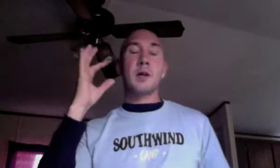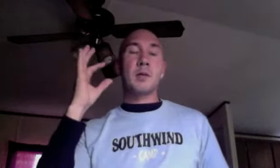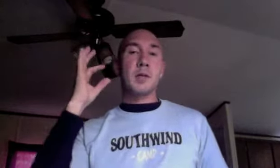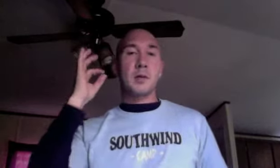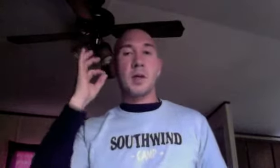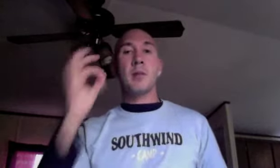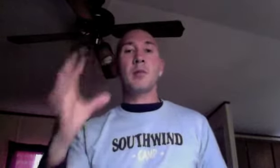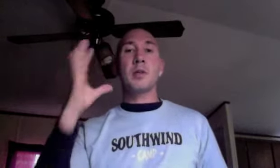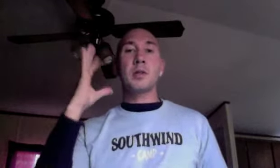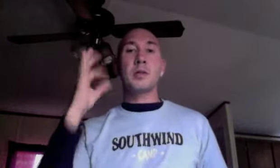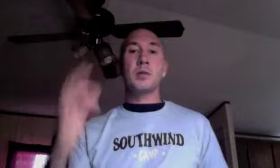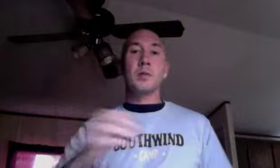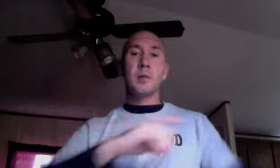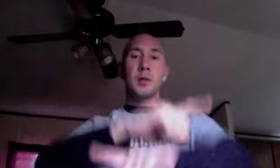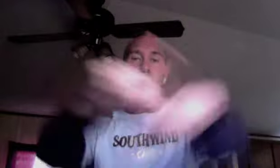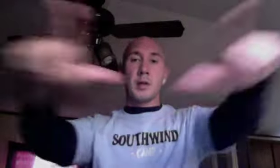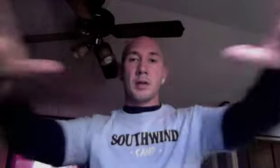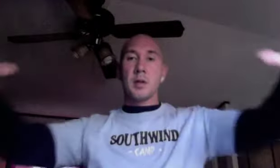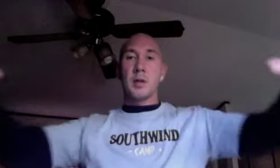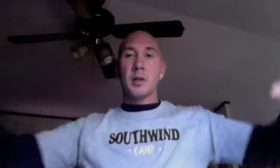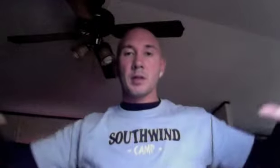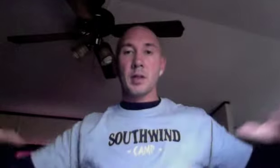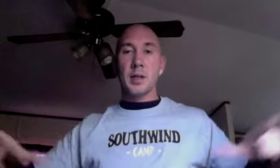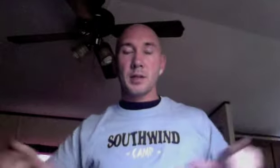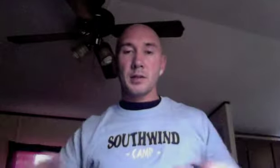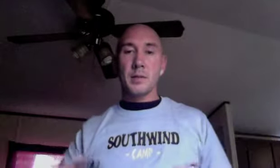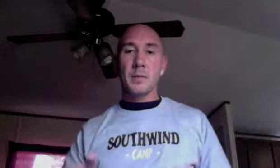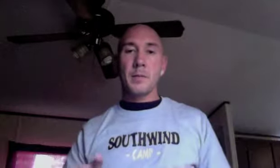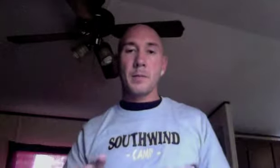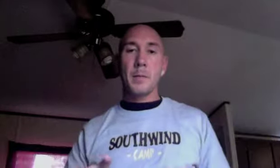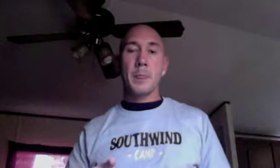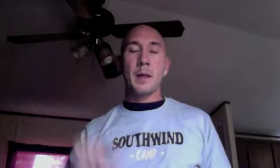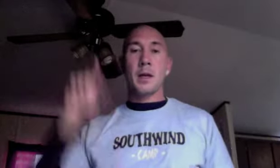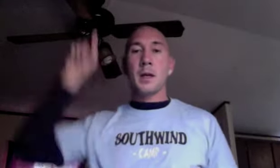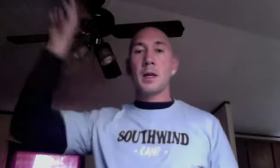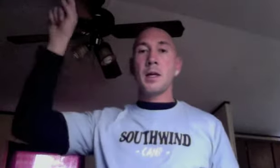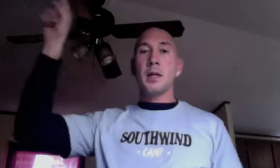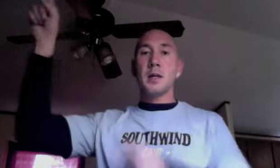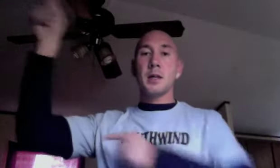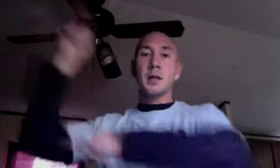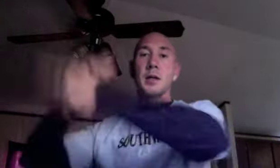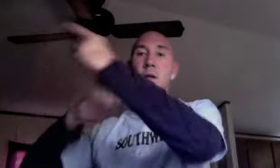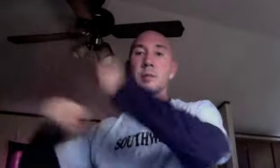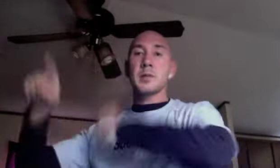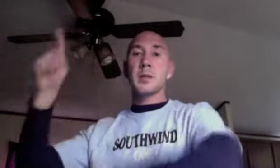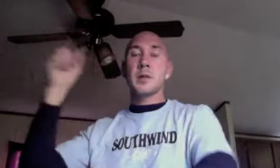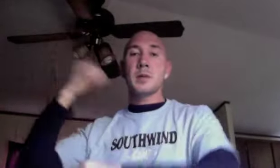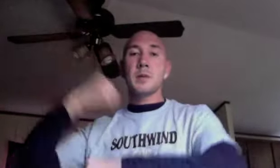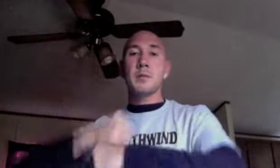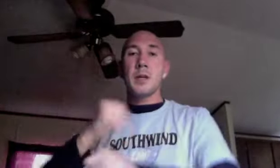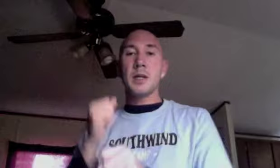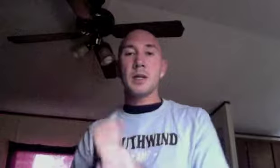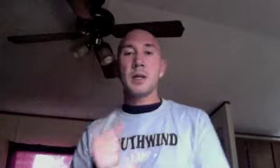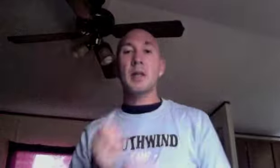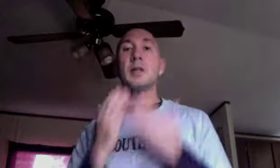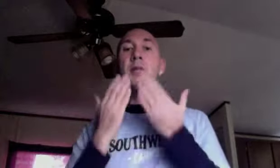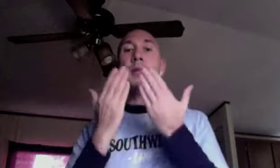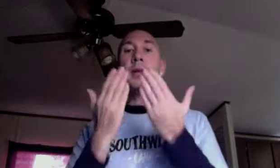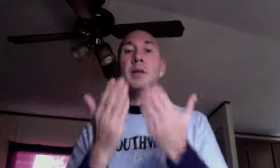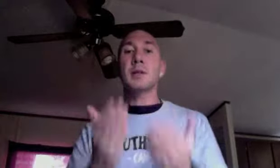We're saying we're not preaching to the land. He comes to make his blessings